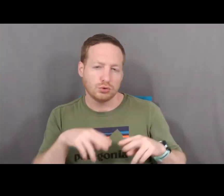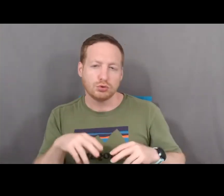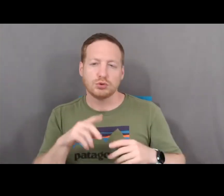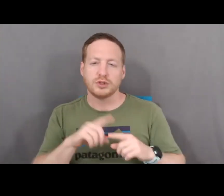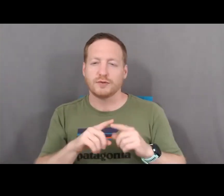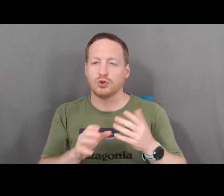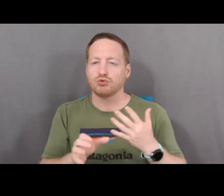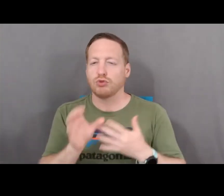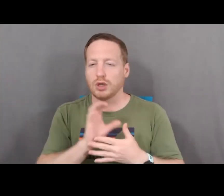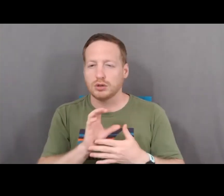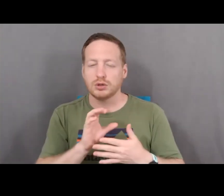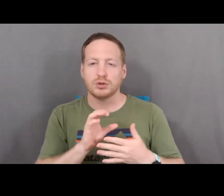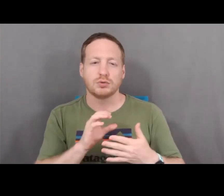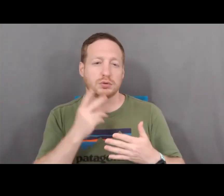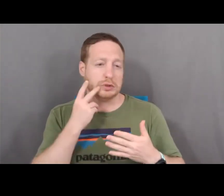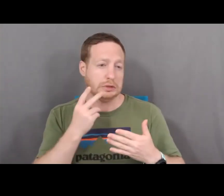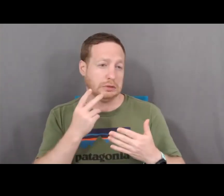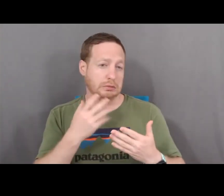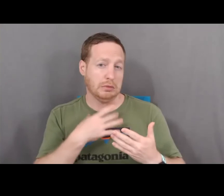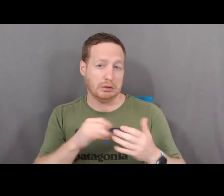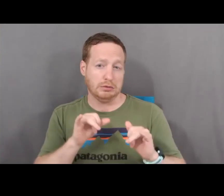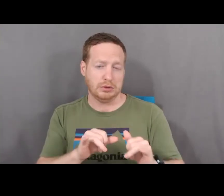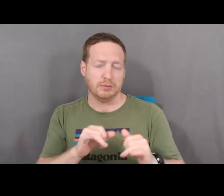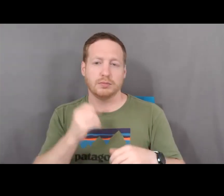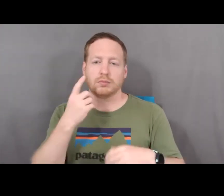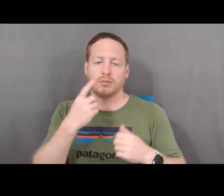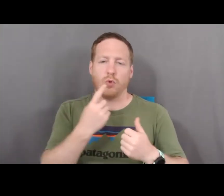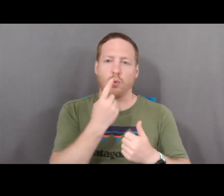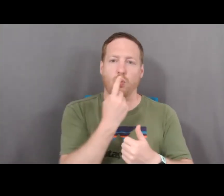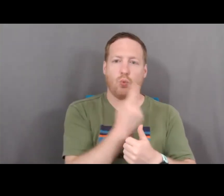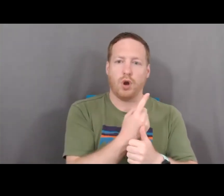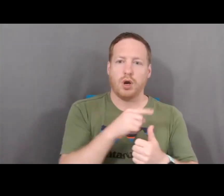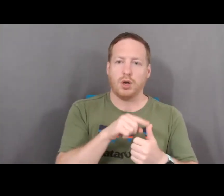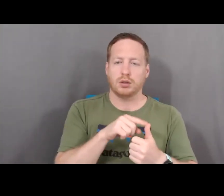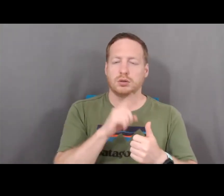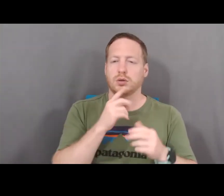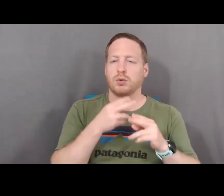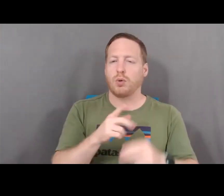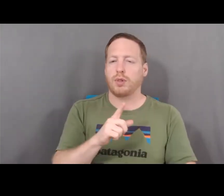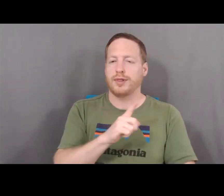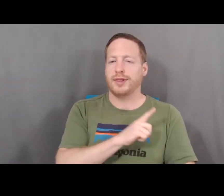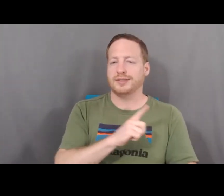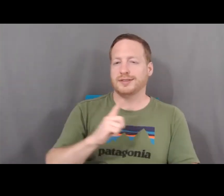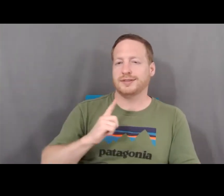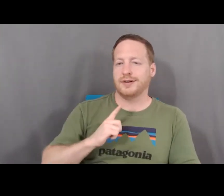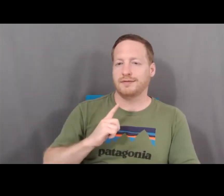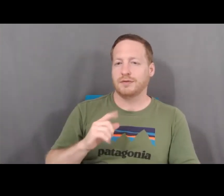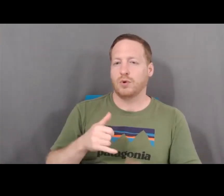with all of you and you can review it. It has the criteria on it. And if you want to keep that the same, one of them is called